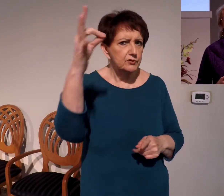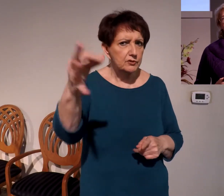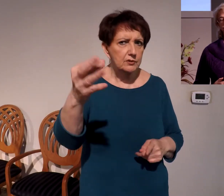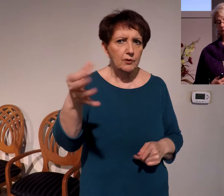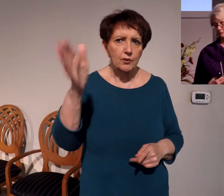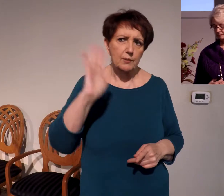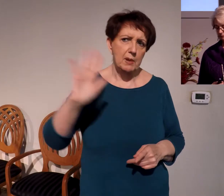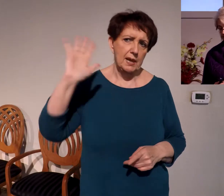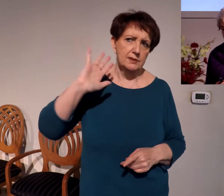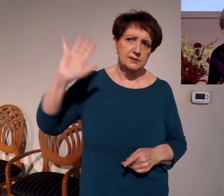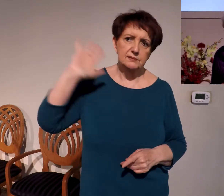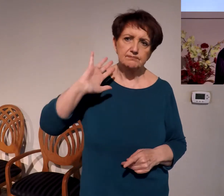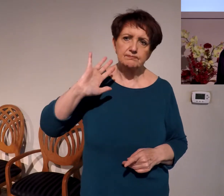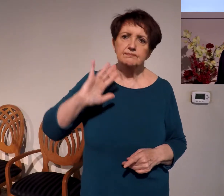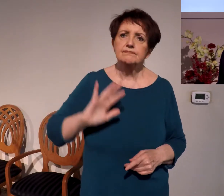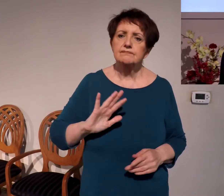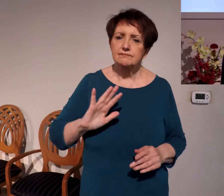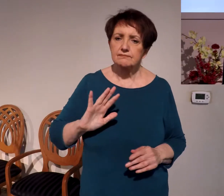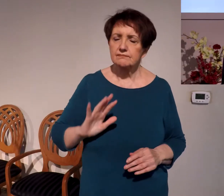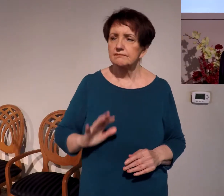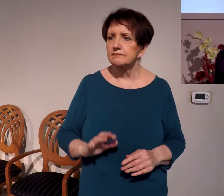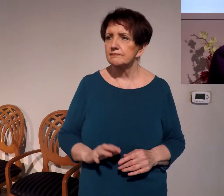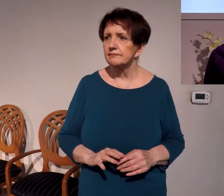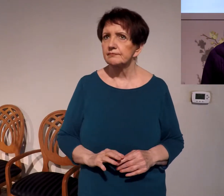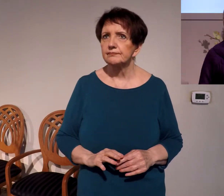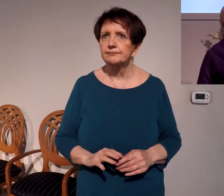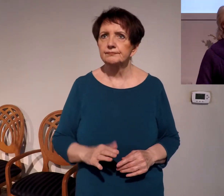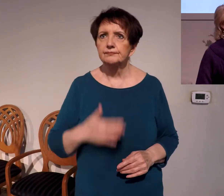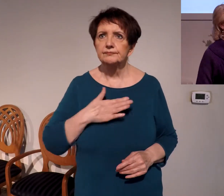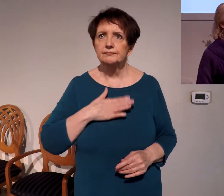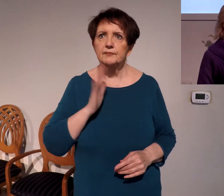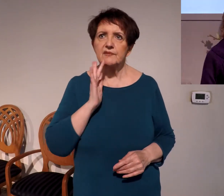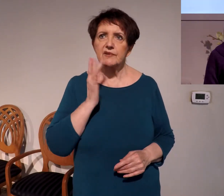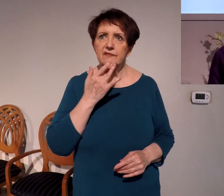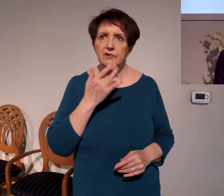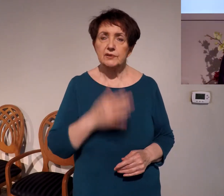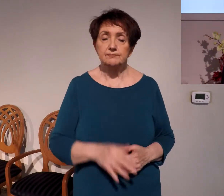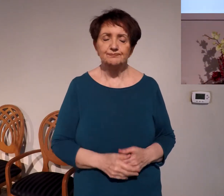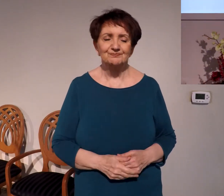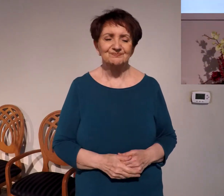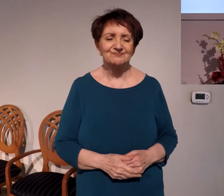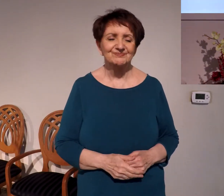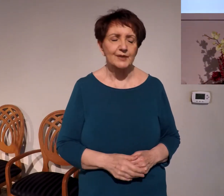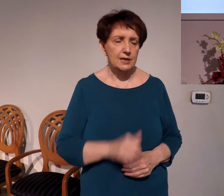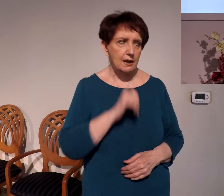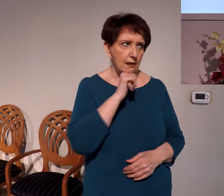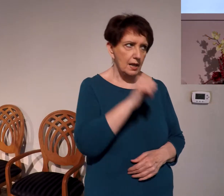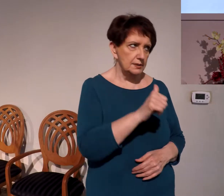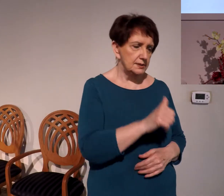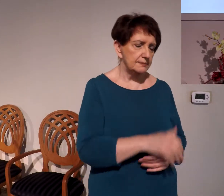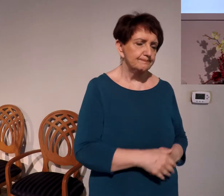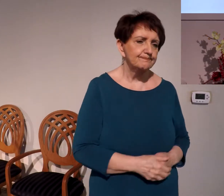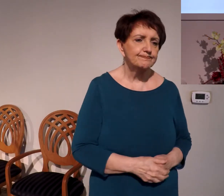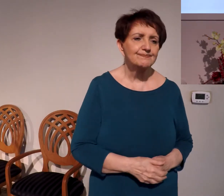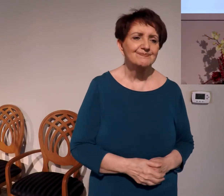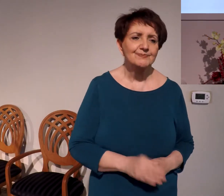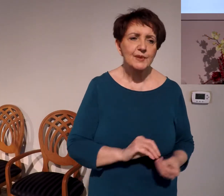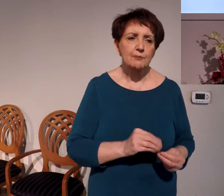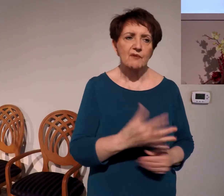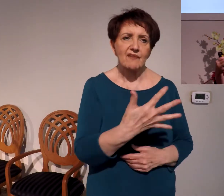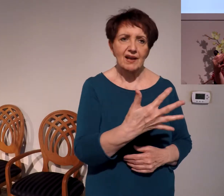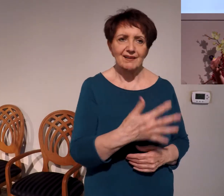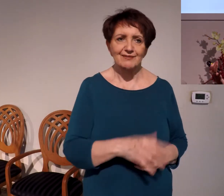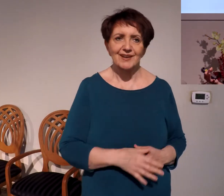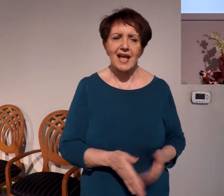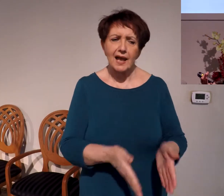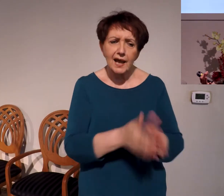past. My personal favorite, not. Number 5,